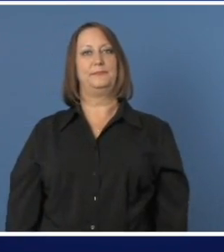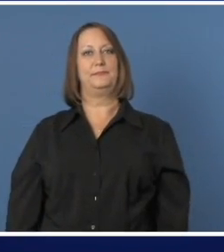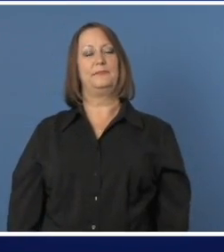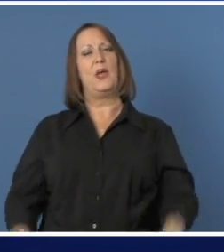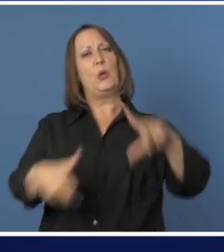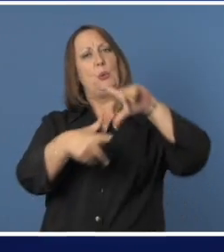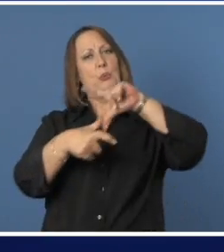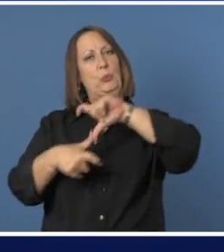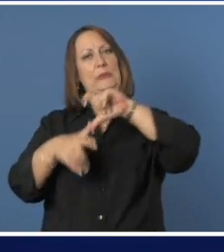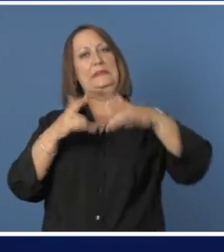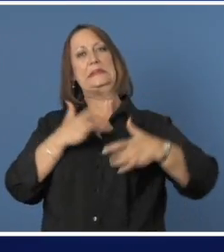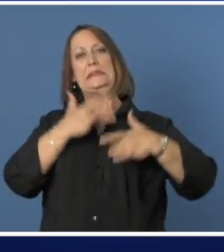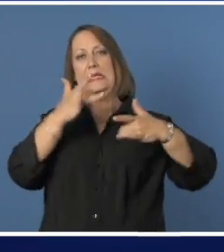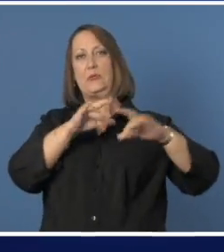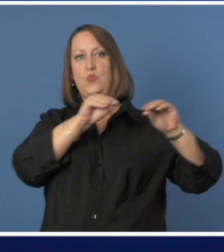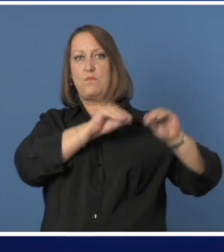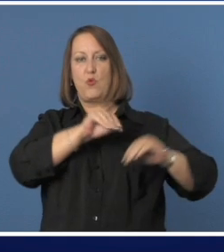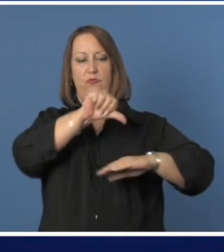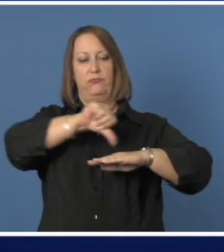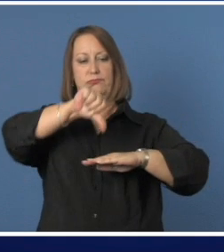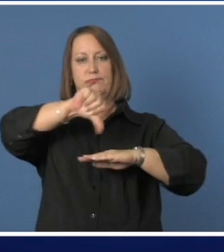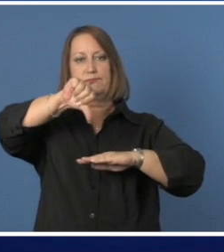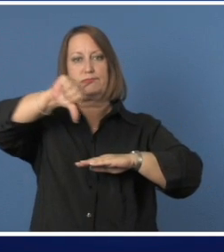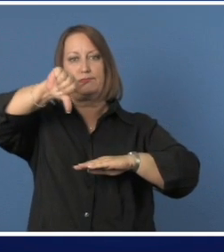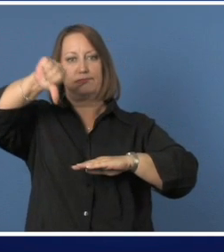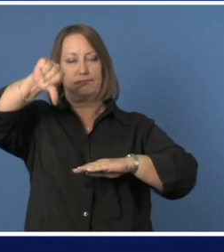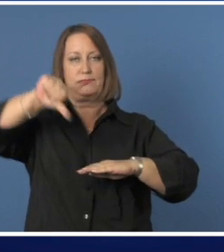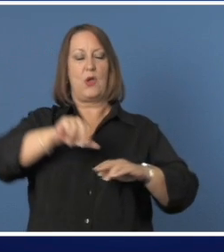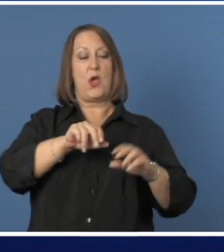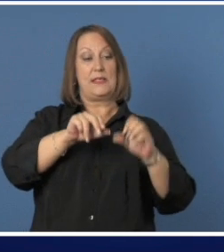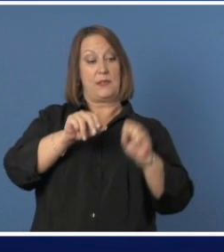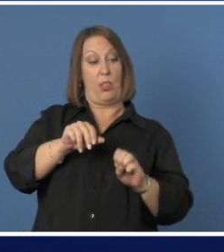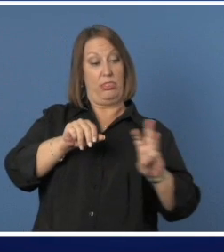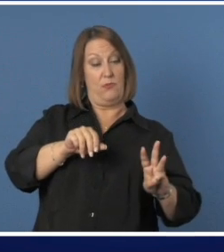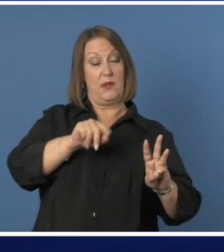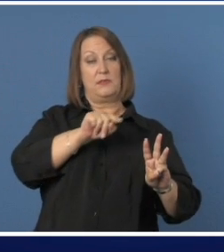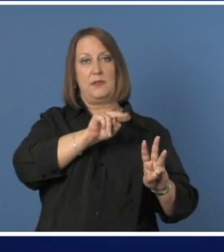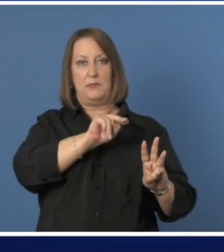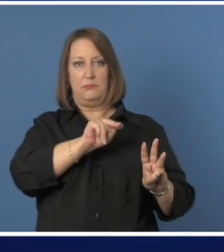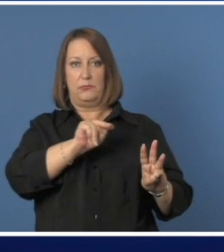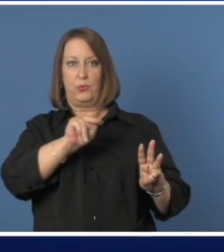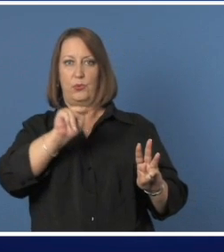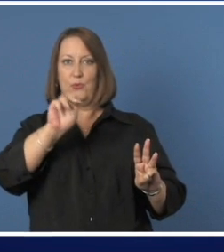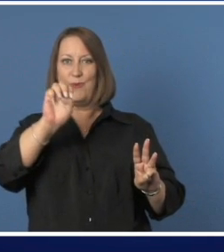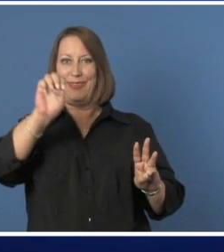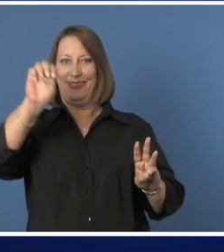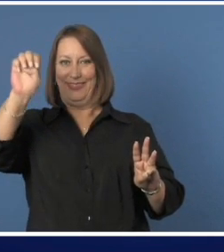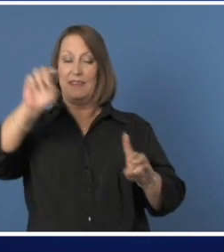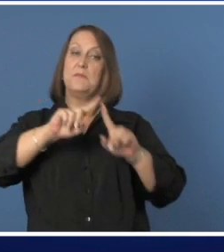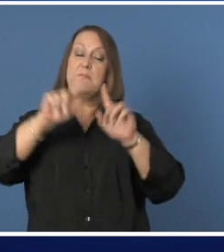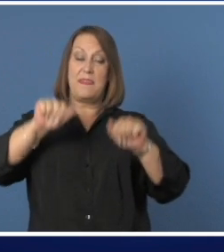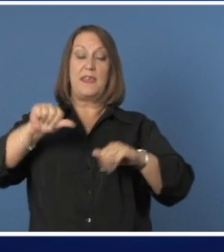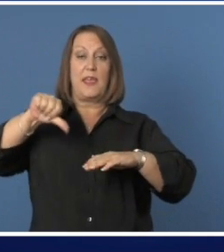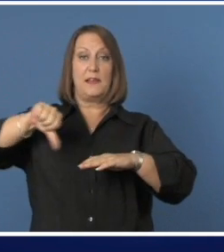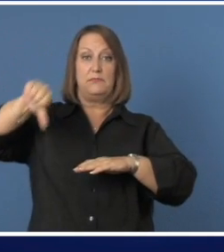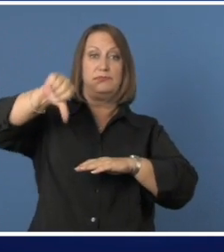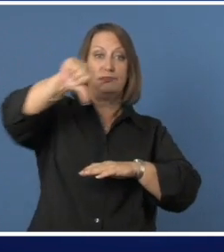the average tornado moves southwest to northeast but